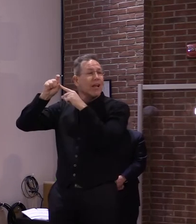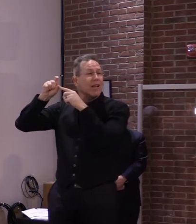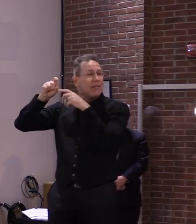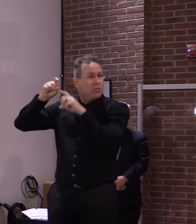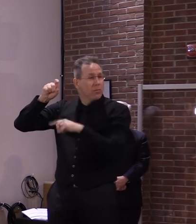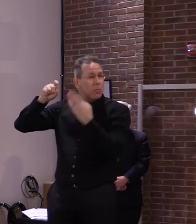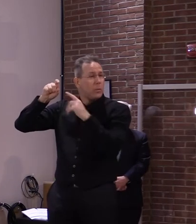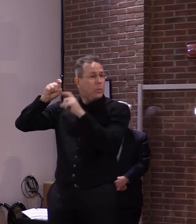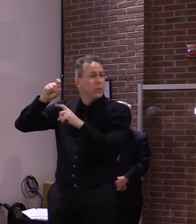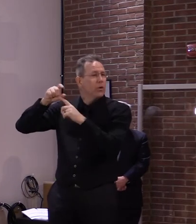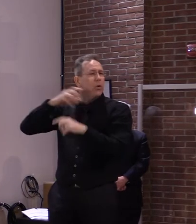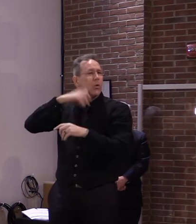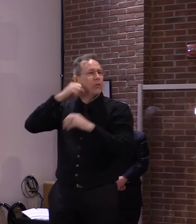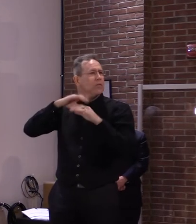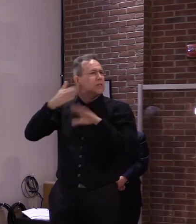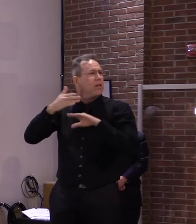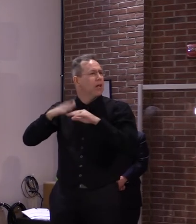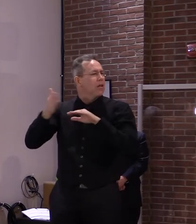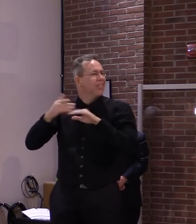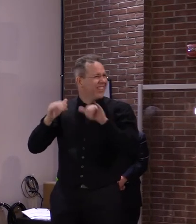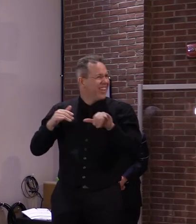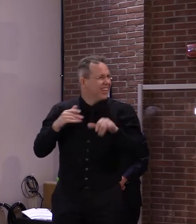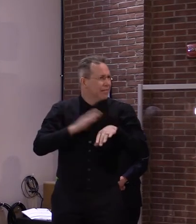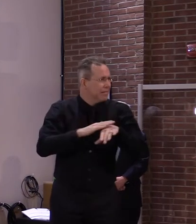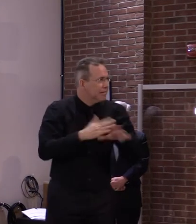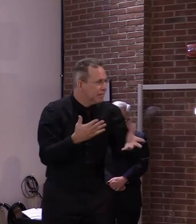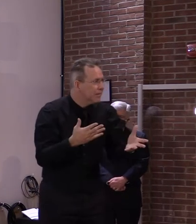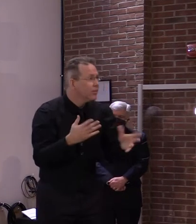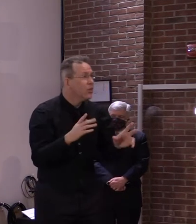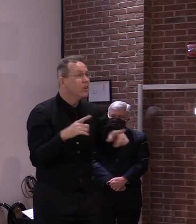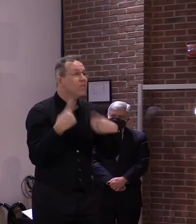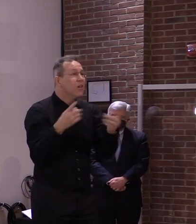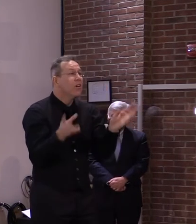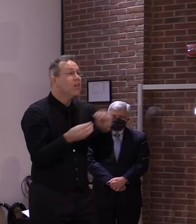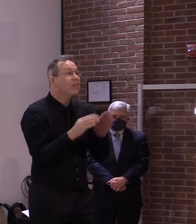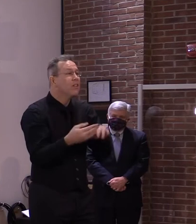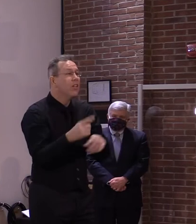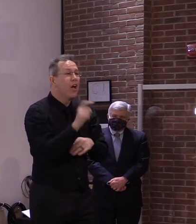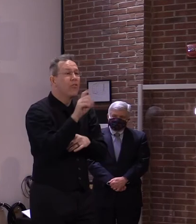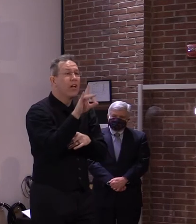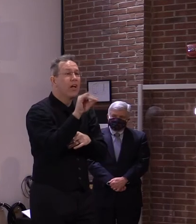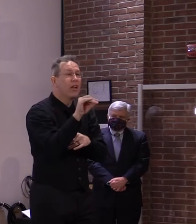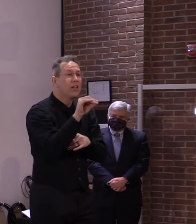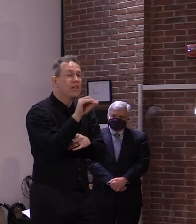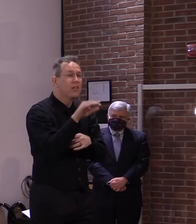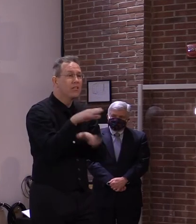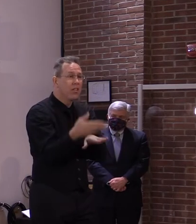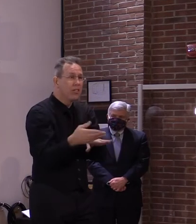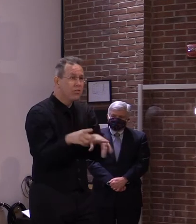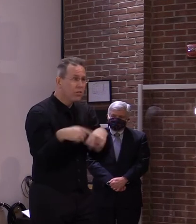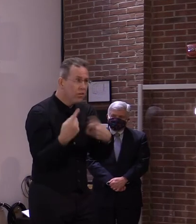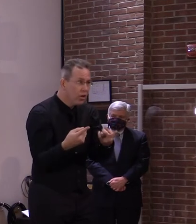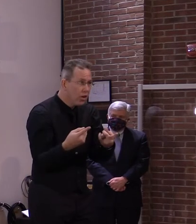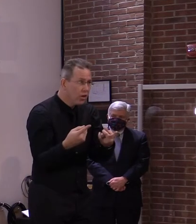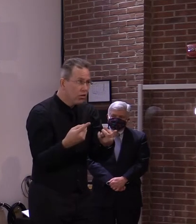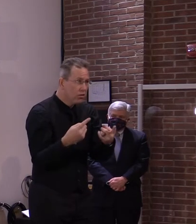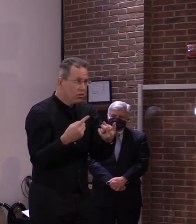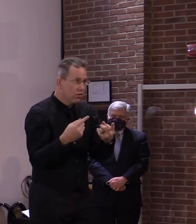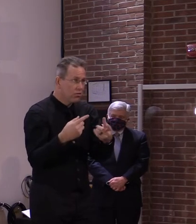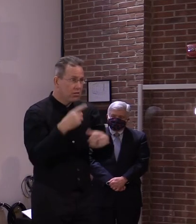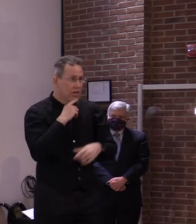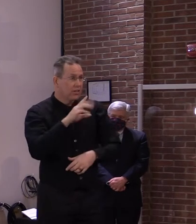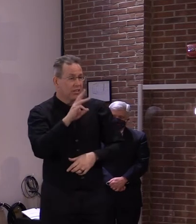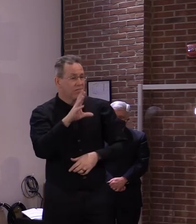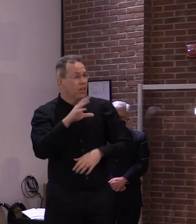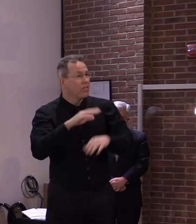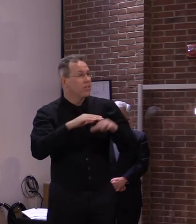10 that occurred below the age of 65. some of those may indeed have had chronic